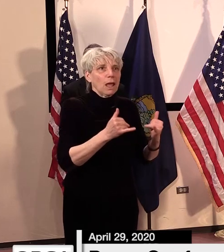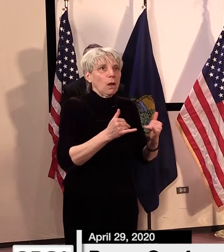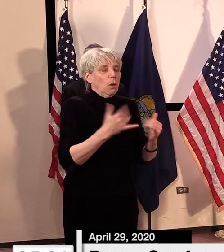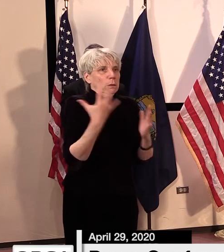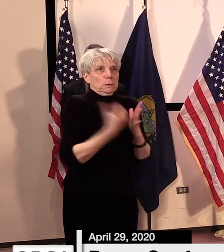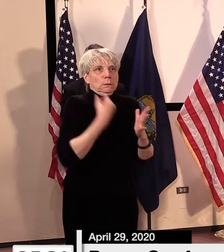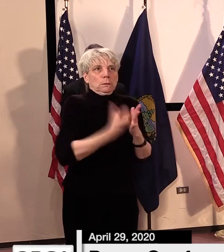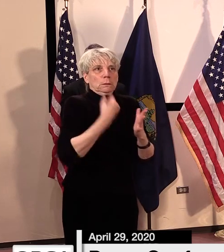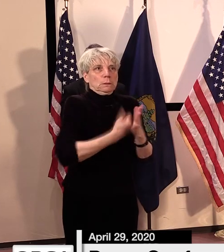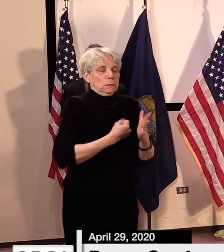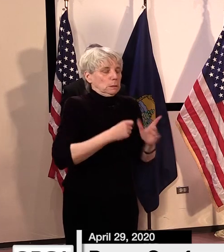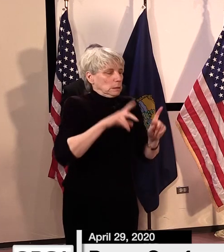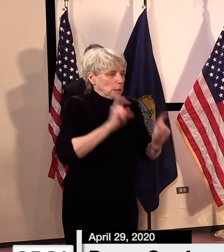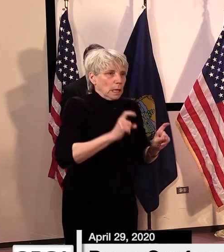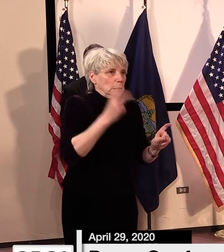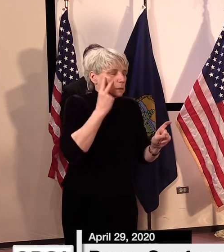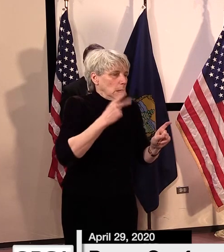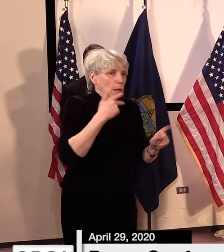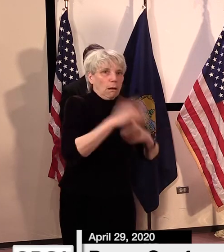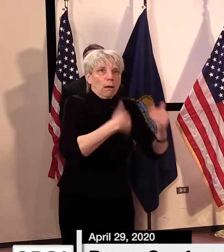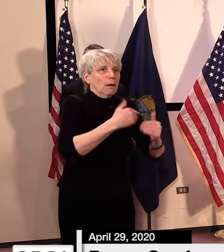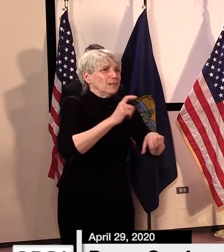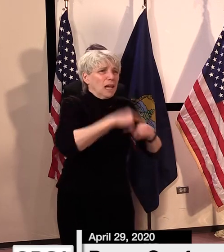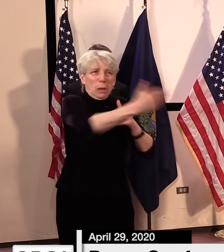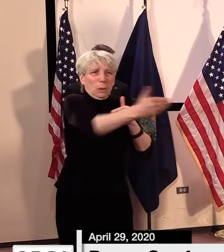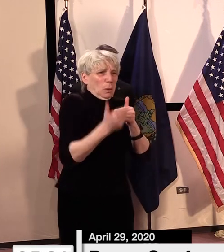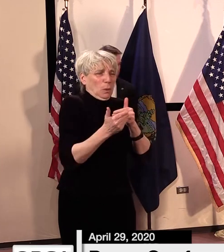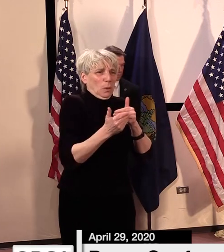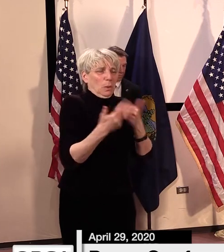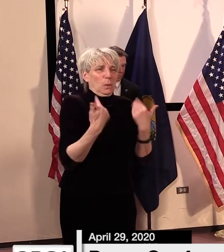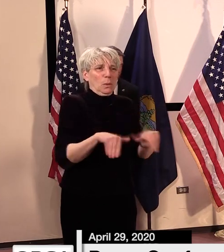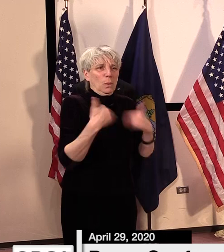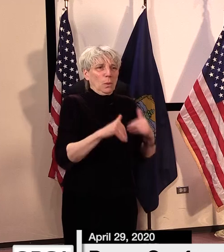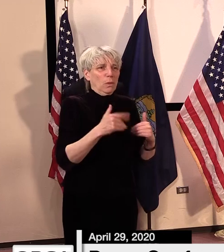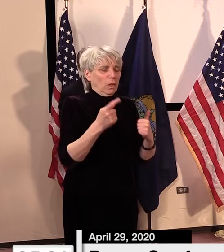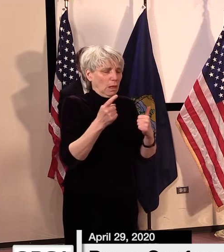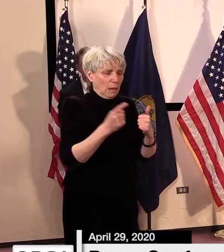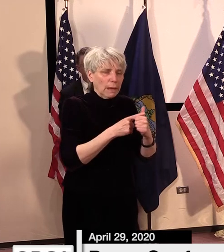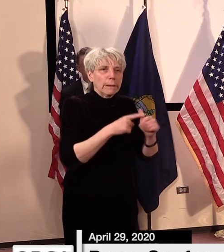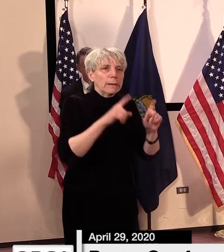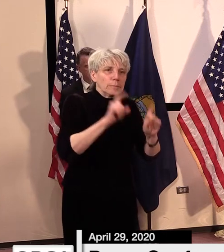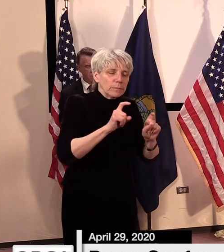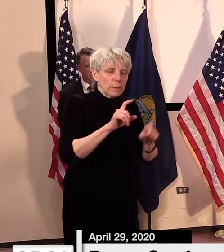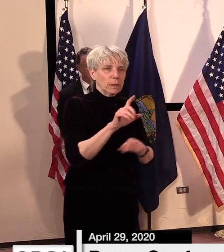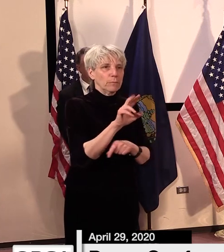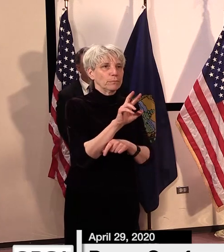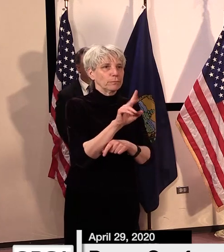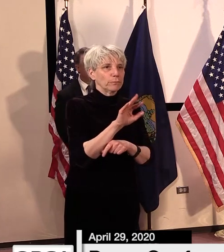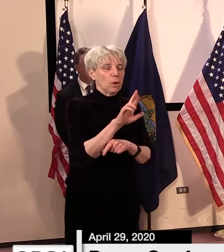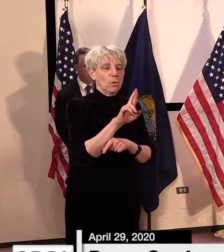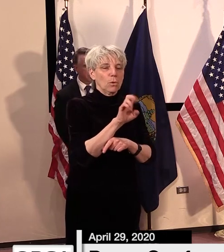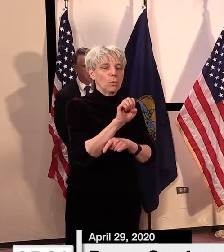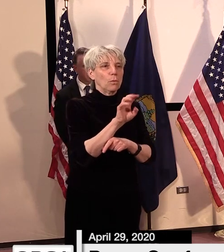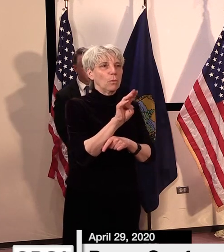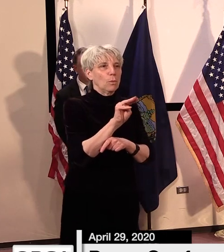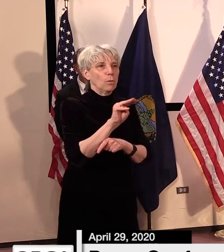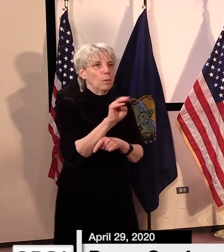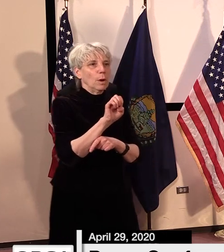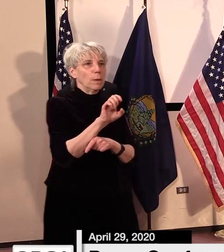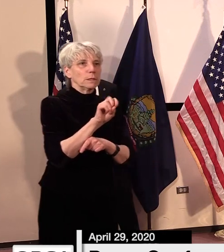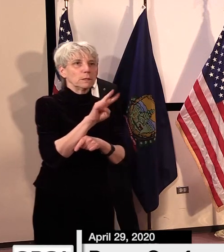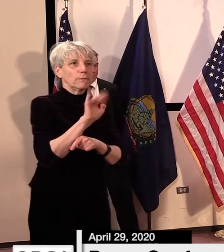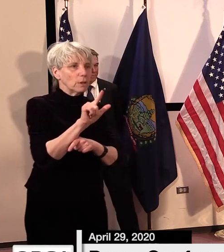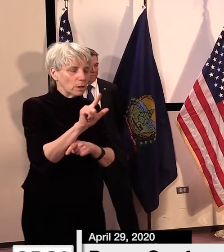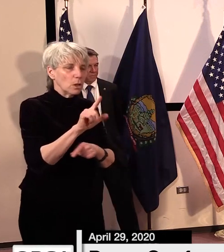of novel therapeutics, I'll call them, are going to be tested a lot faster than a vaccine.